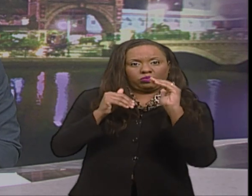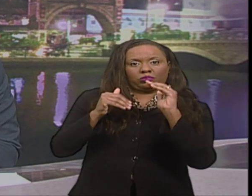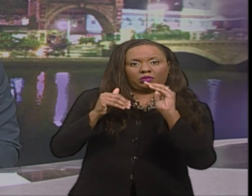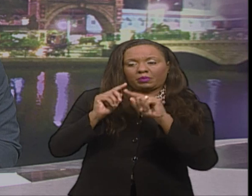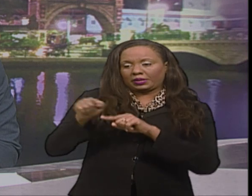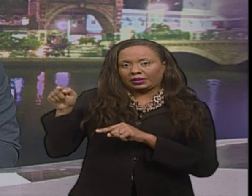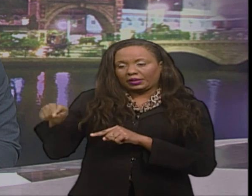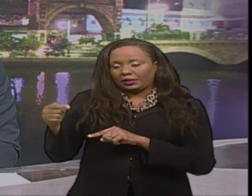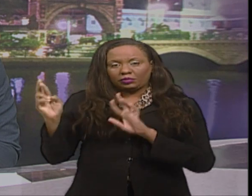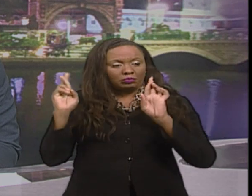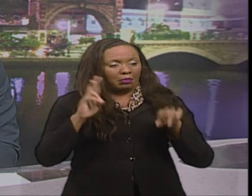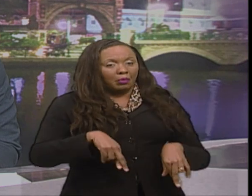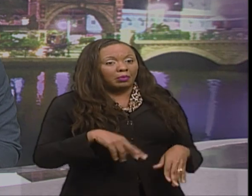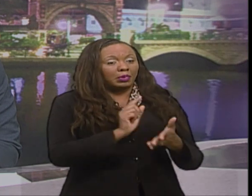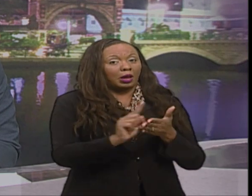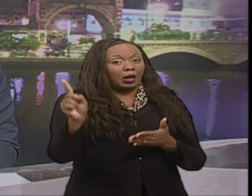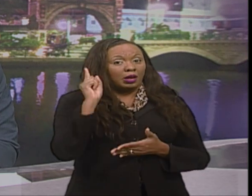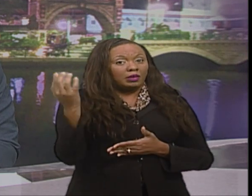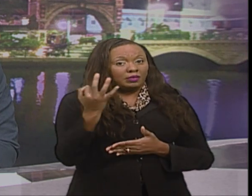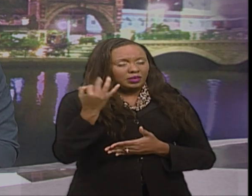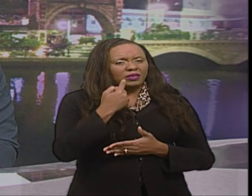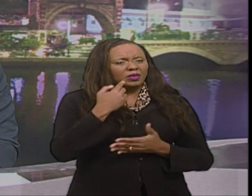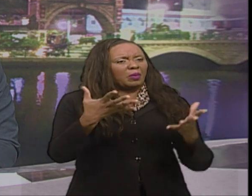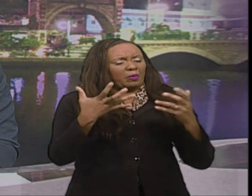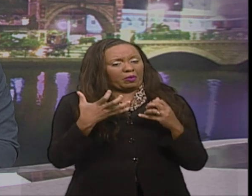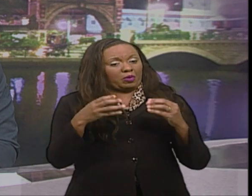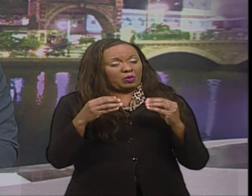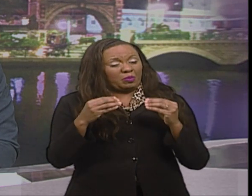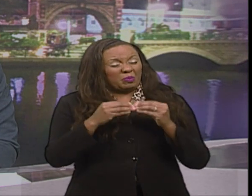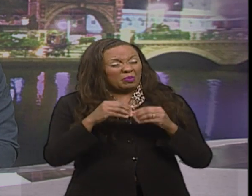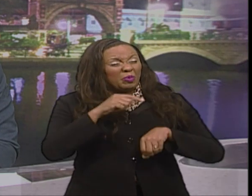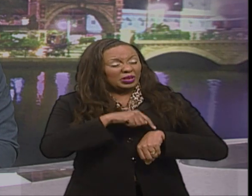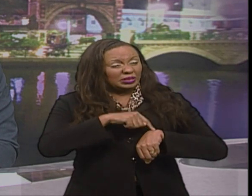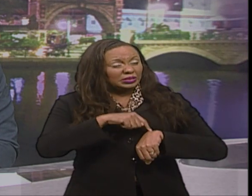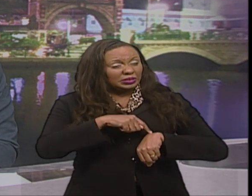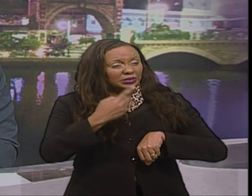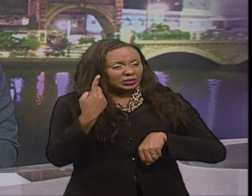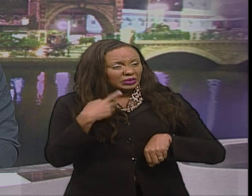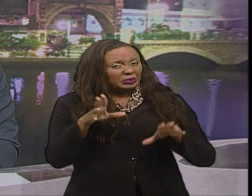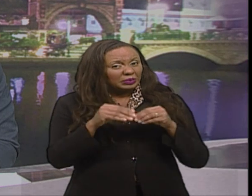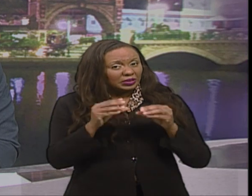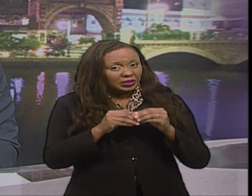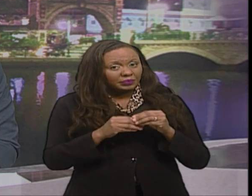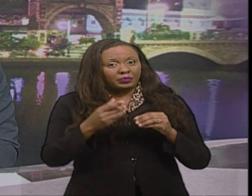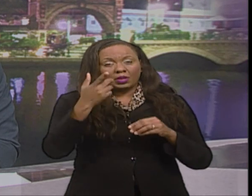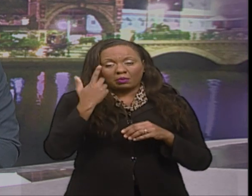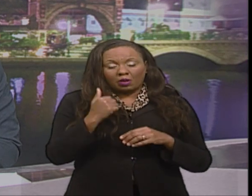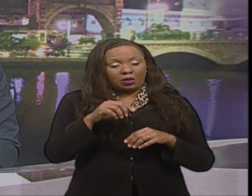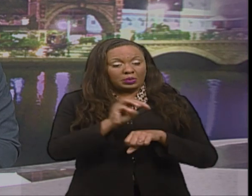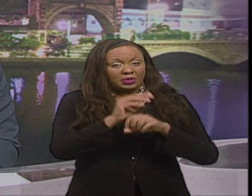ministry reportedly responded last Friday, requesting more time as the minister, along with the permanent secretary, would be